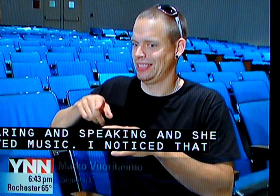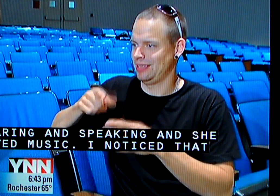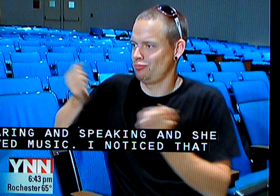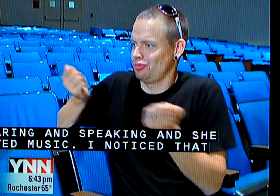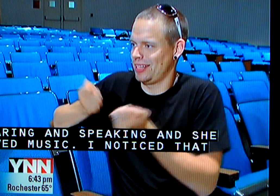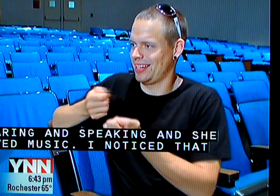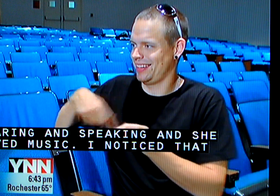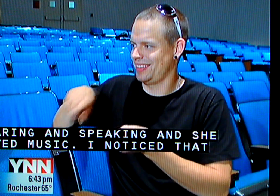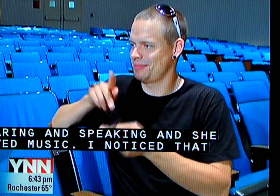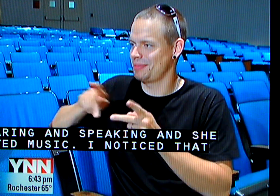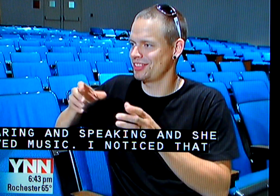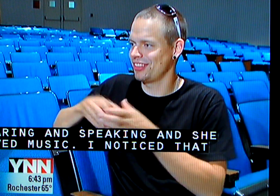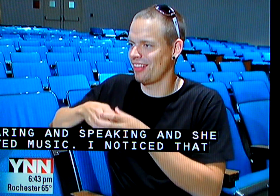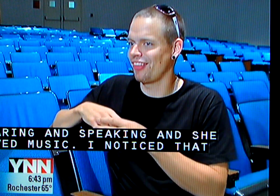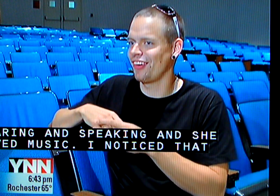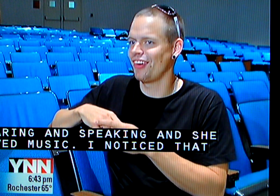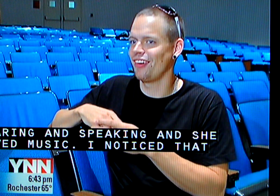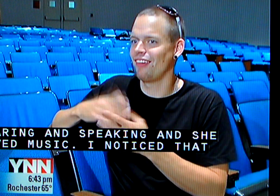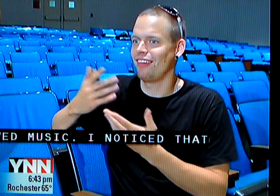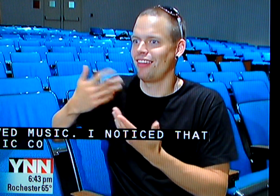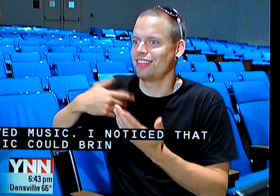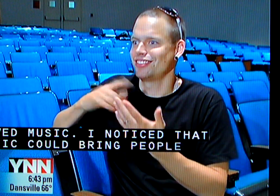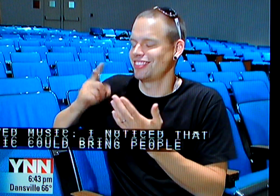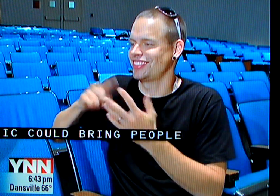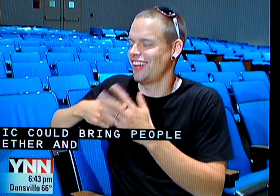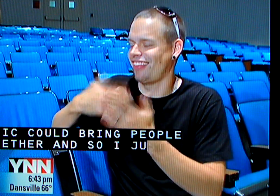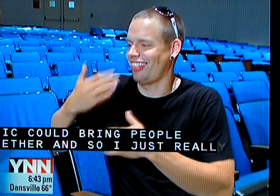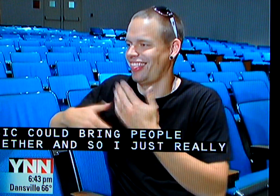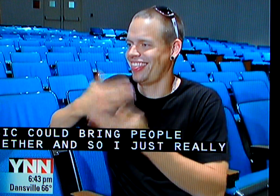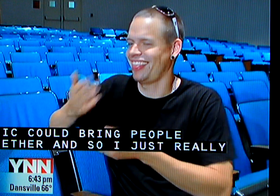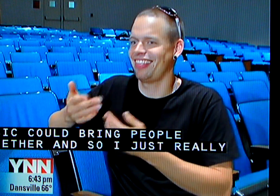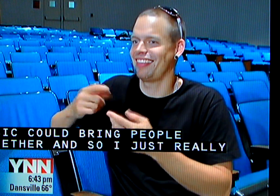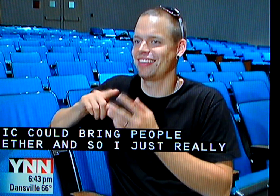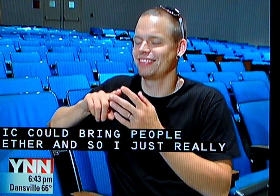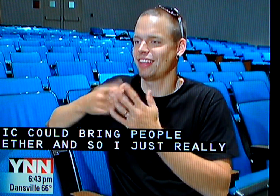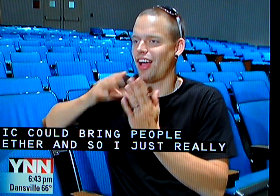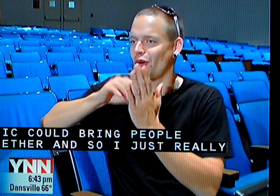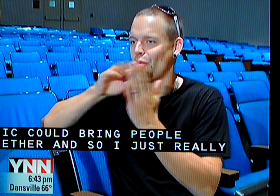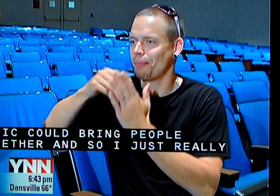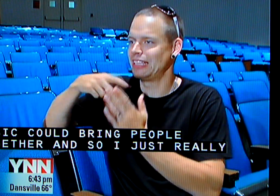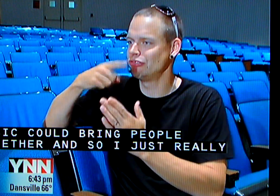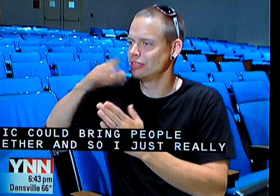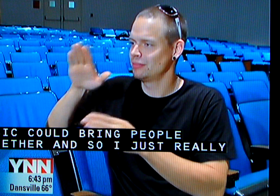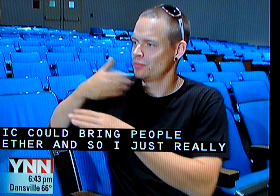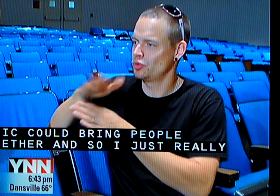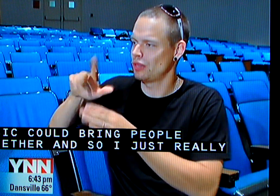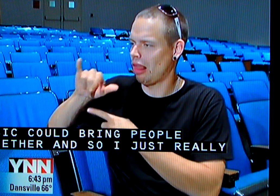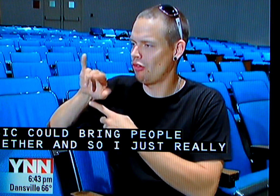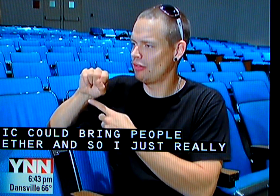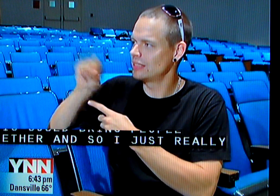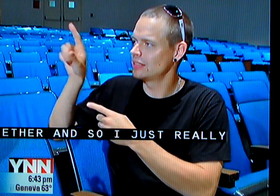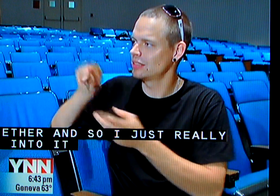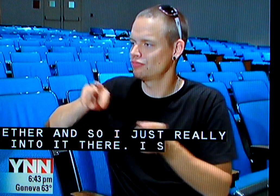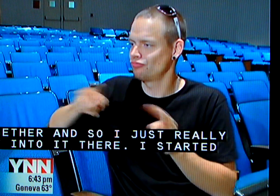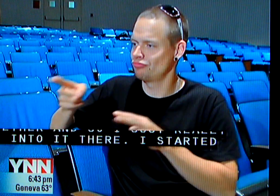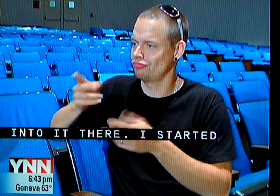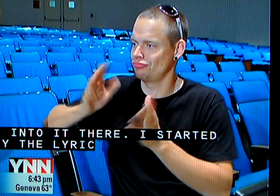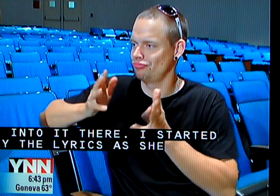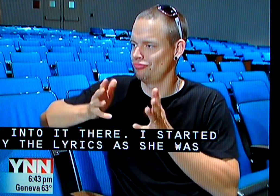and I noticed that music can bring people together, and so I just really got into it there. I started to copy the lyrics as she was